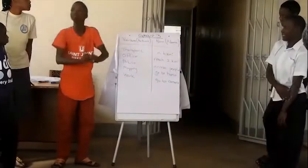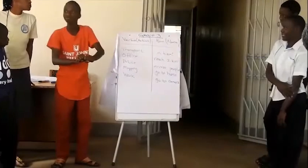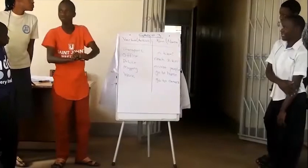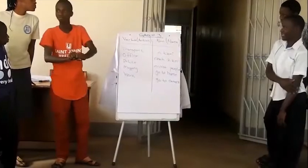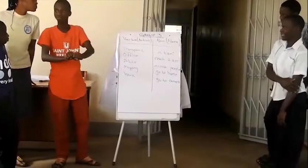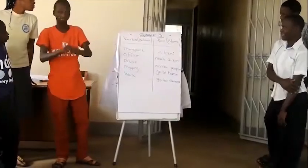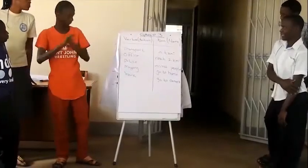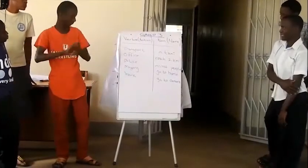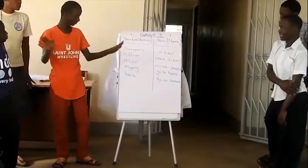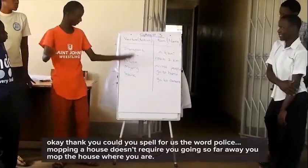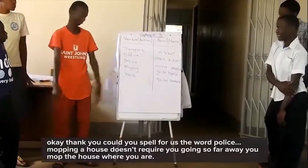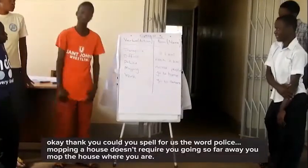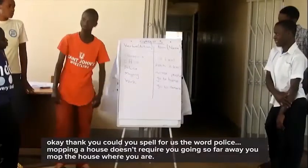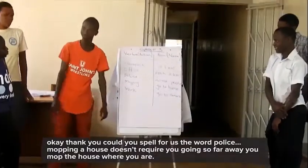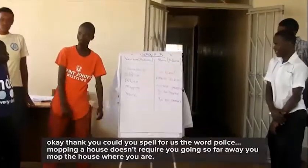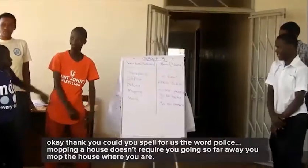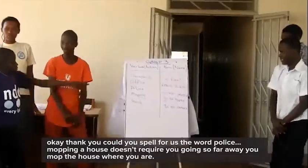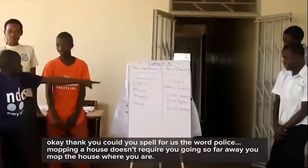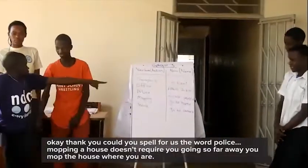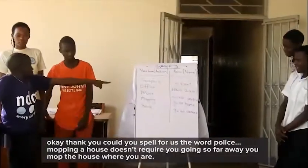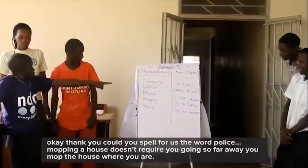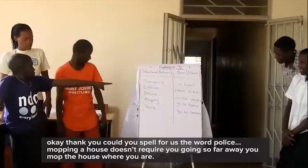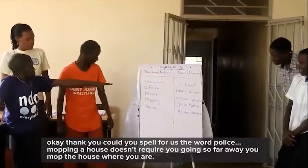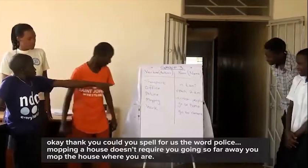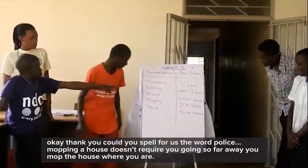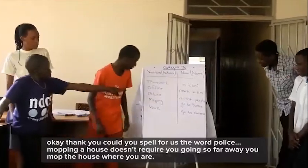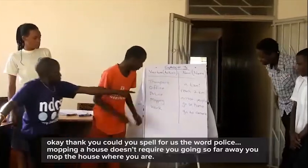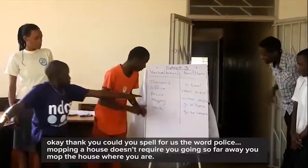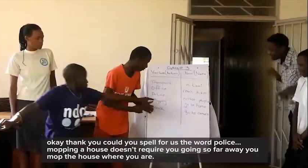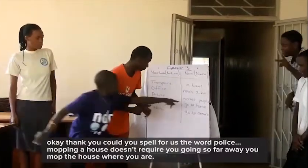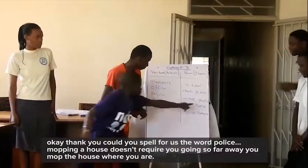Arrest. Okay, thank you. Could you spell for us the word